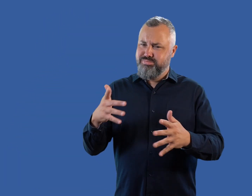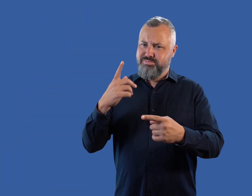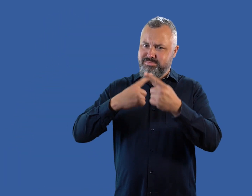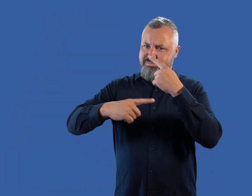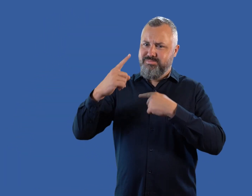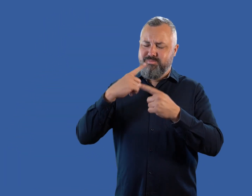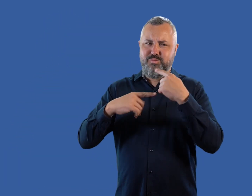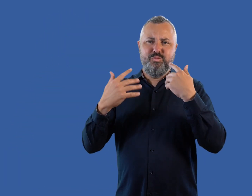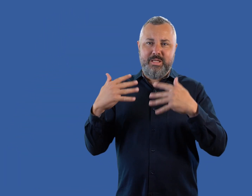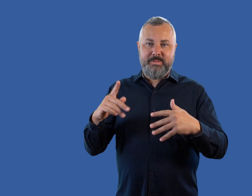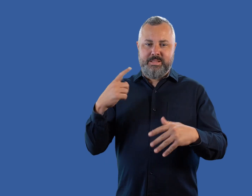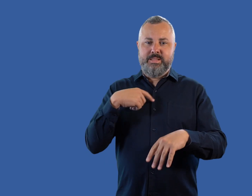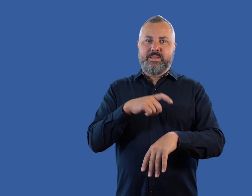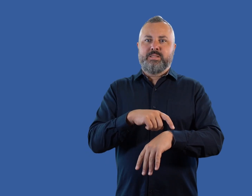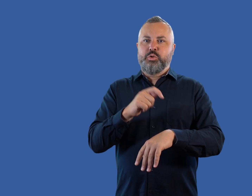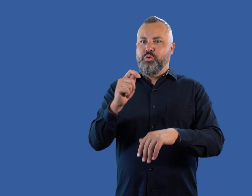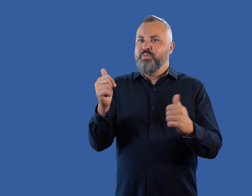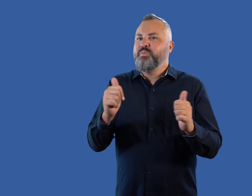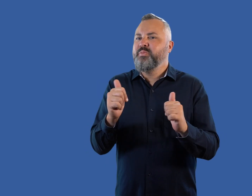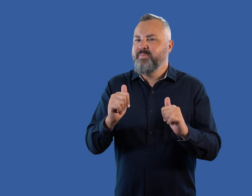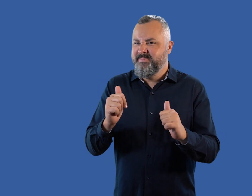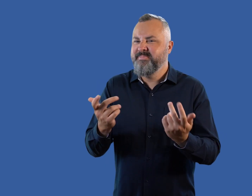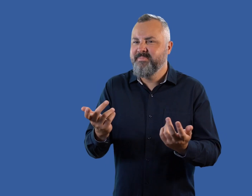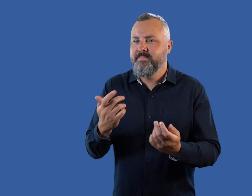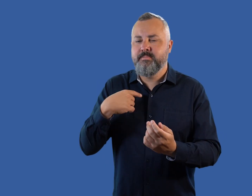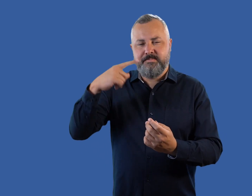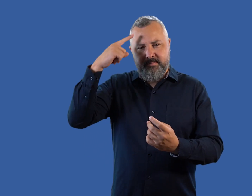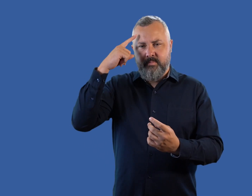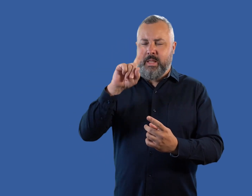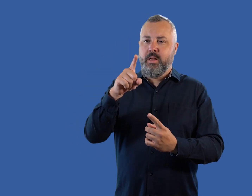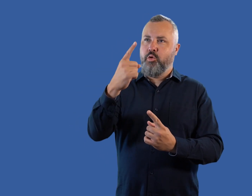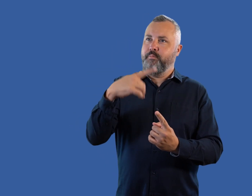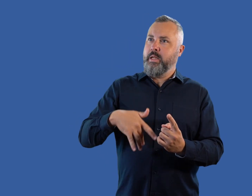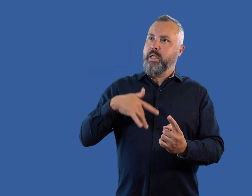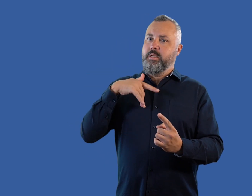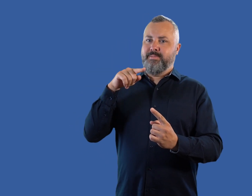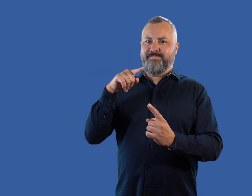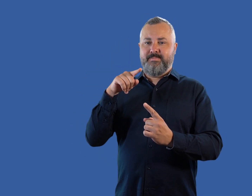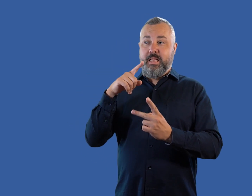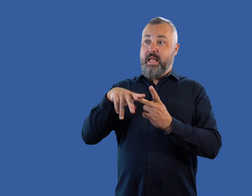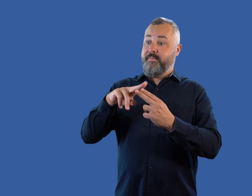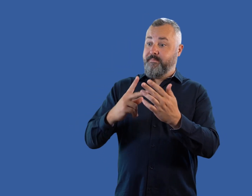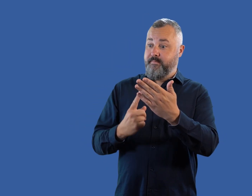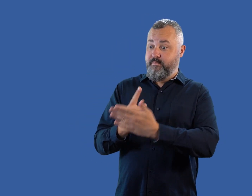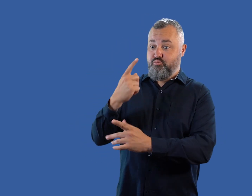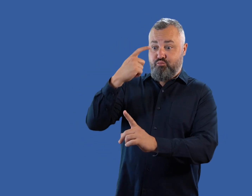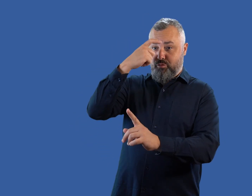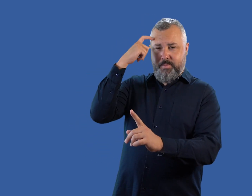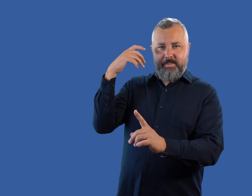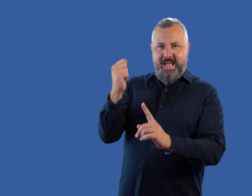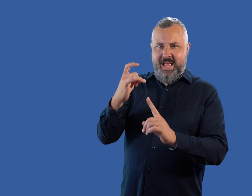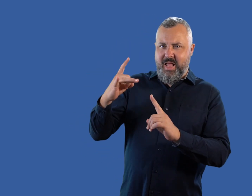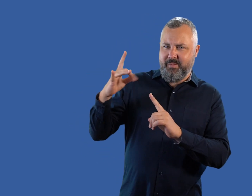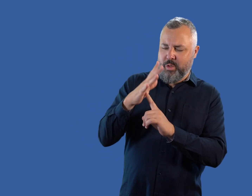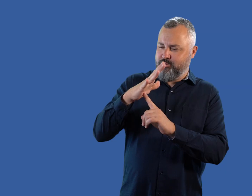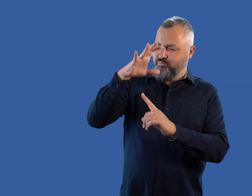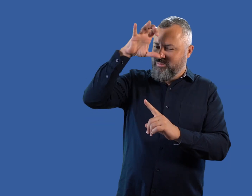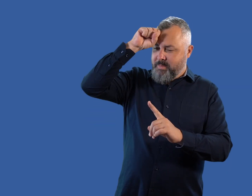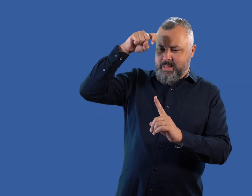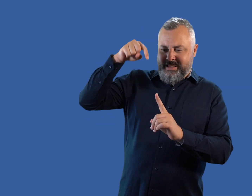You've given a lot of information. We're nearly out of time. So what do you feel is the most important thing to remember if you're